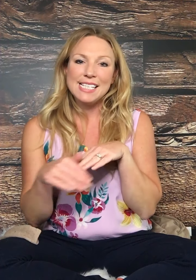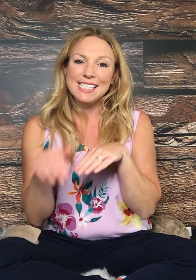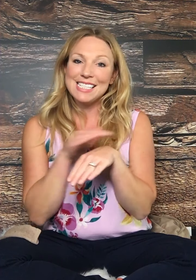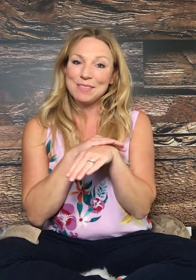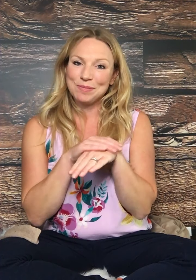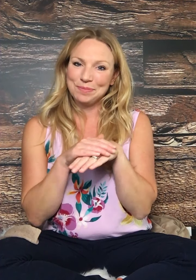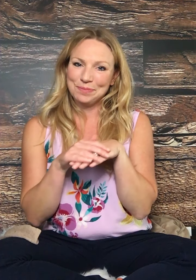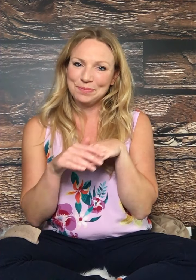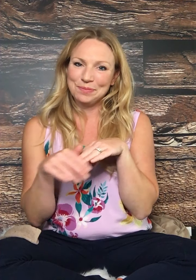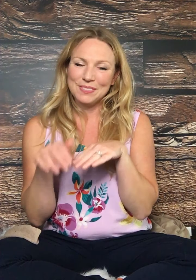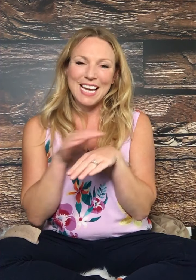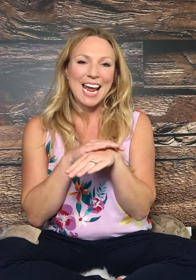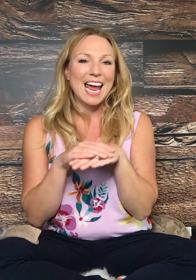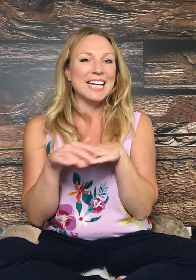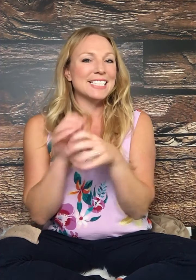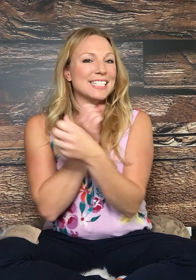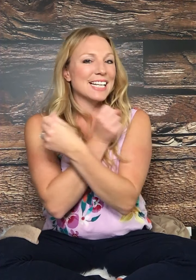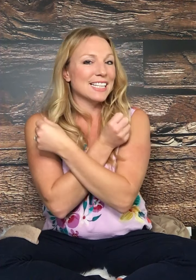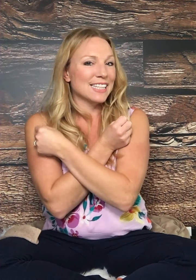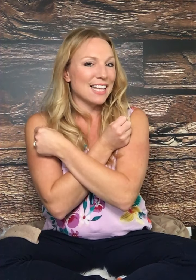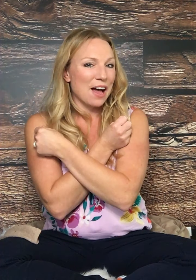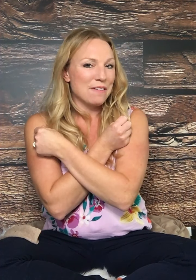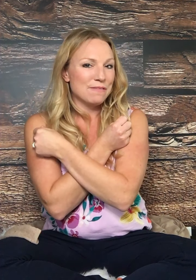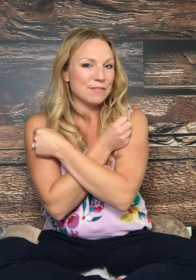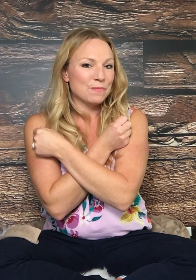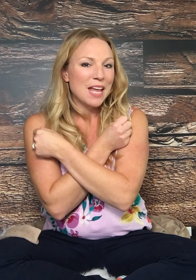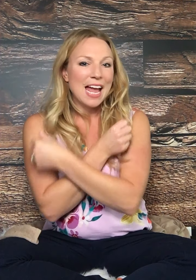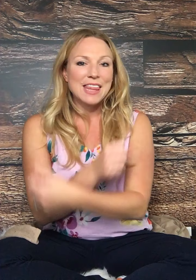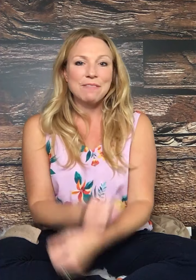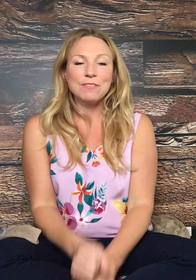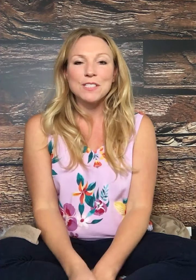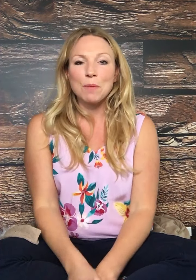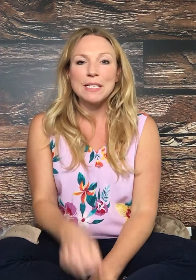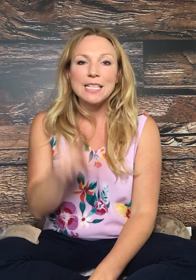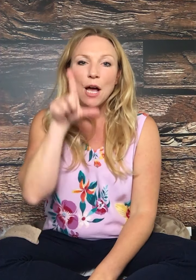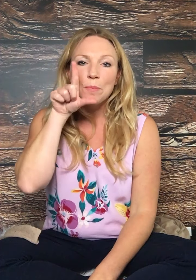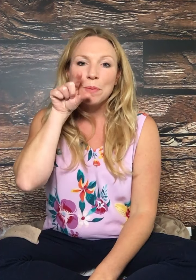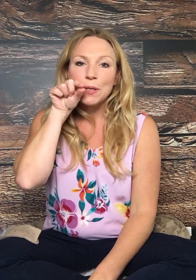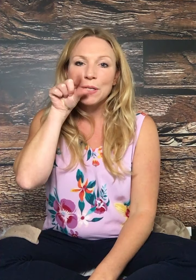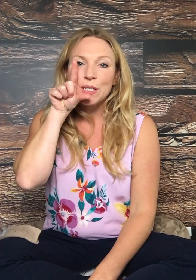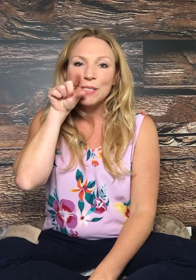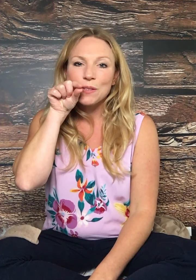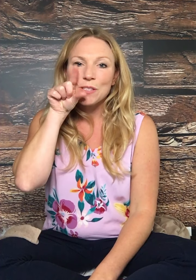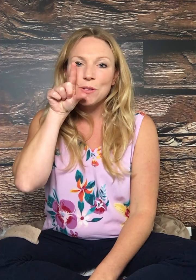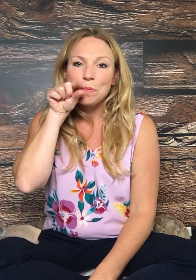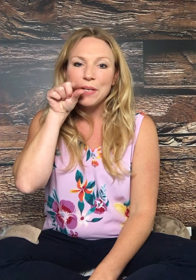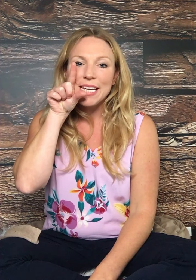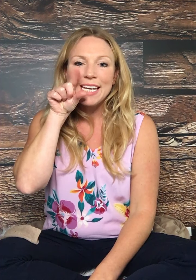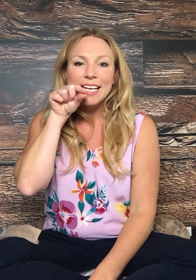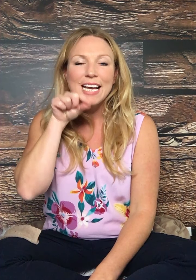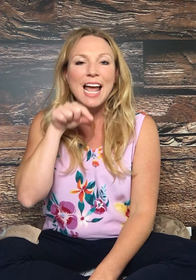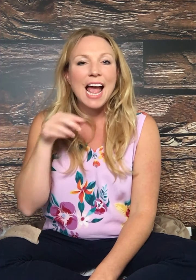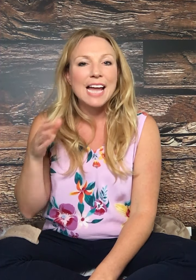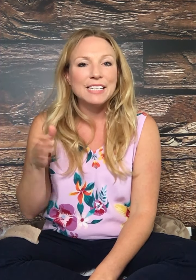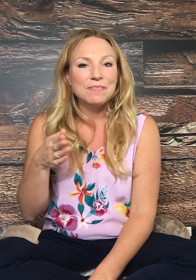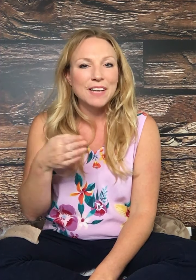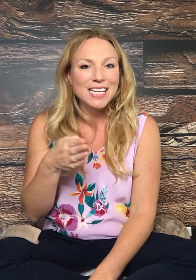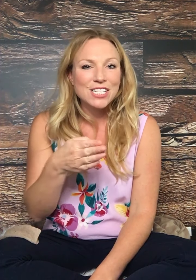pet and love. And then first up is a bird, so there's your beak, and a